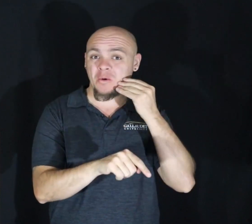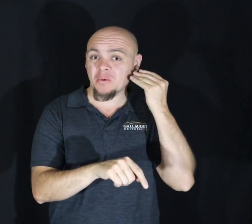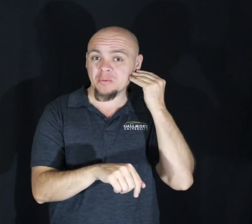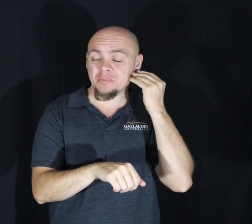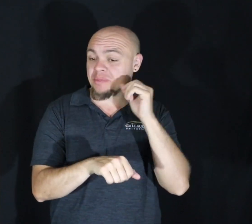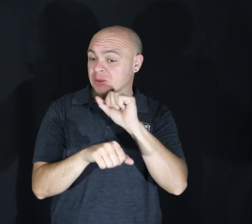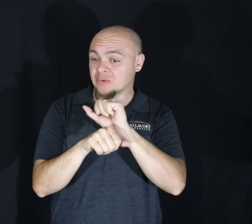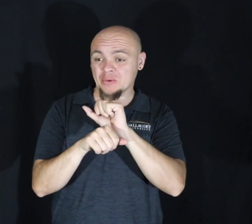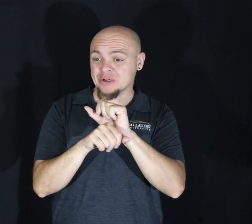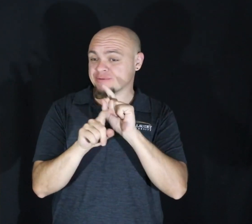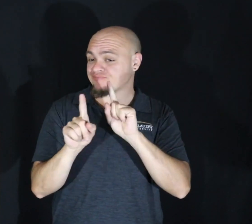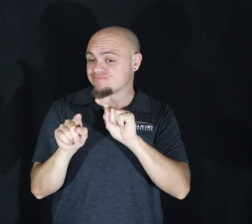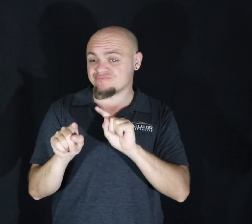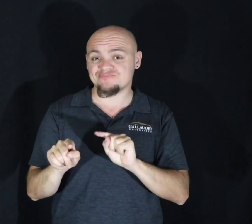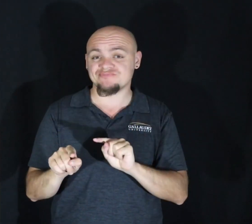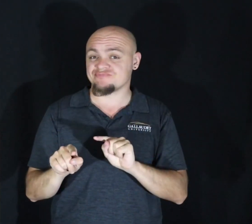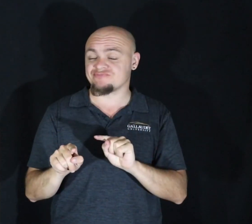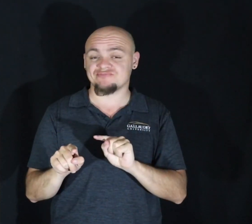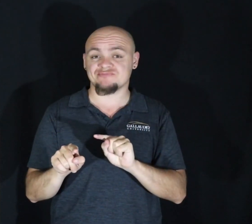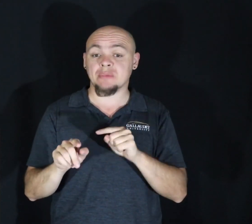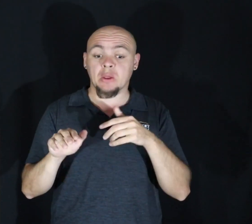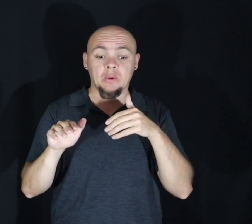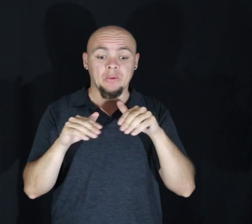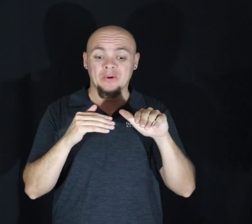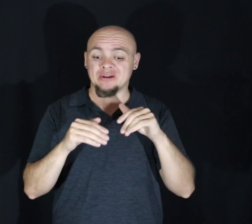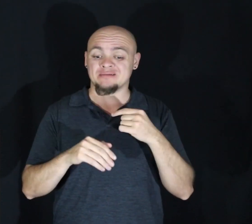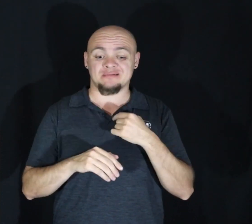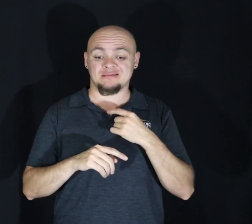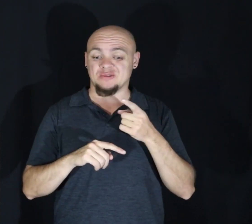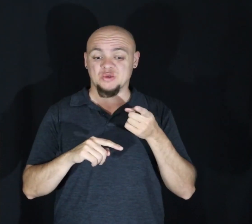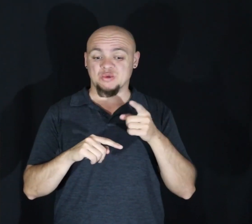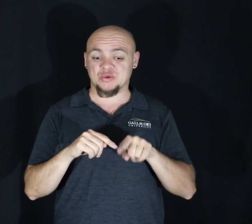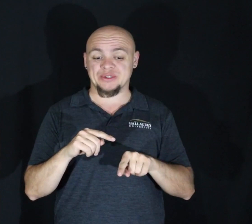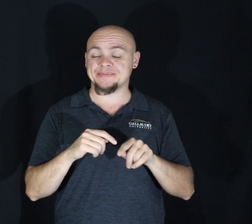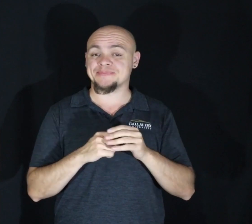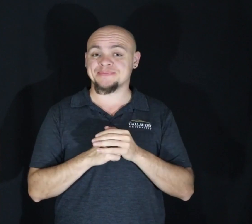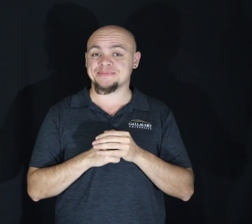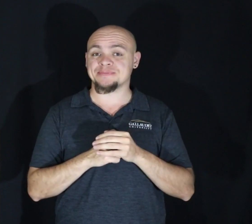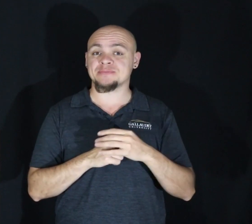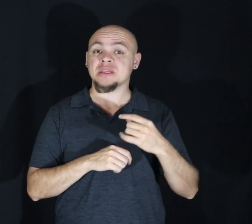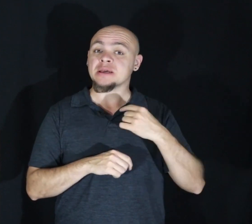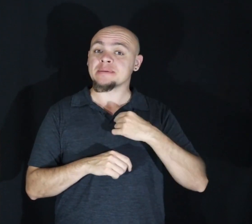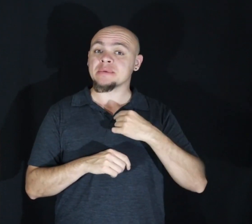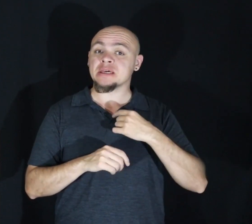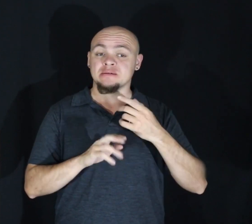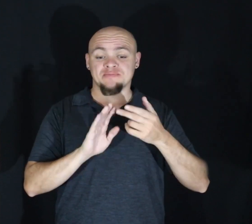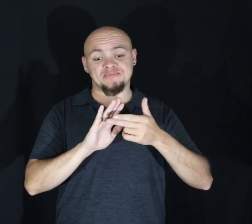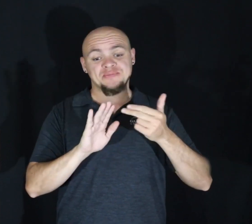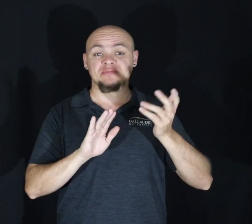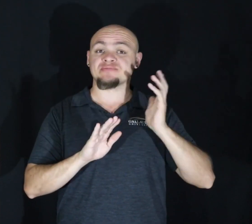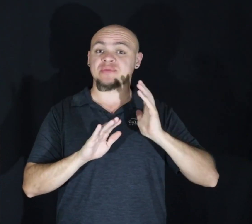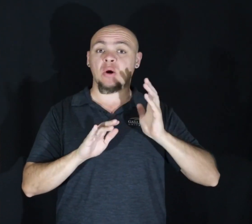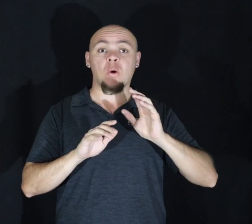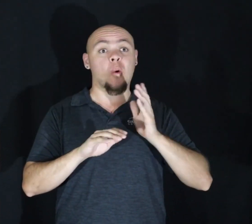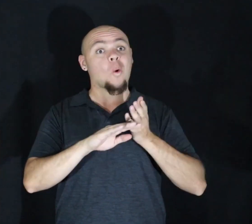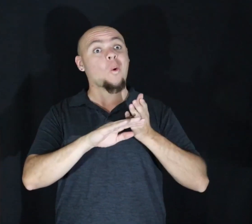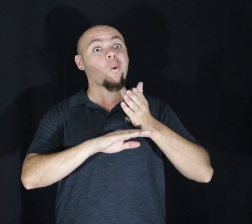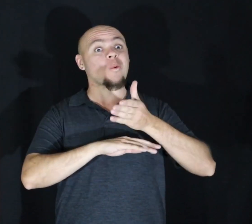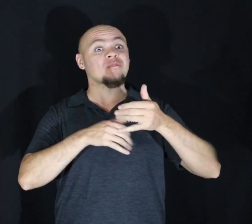work. I couldn't even walk. The me once labeled as an overachiever was no more.